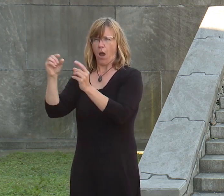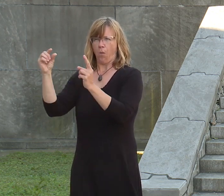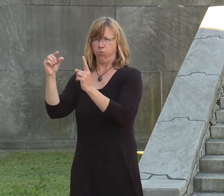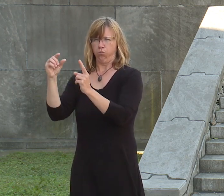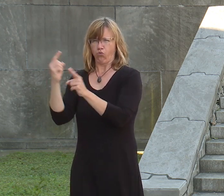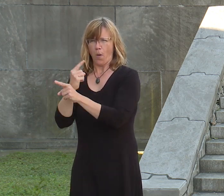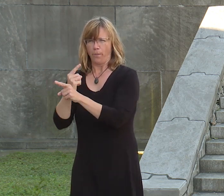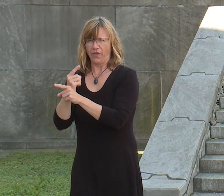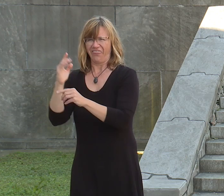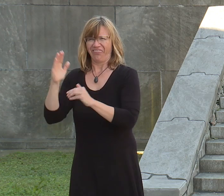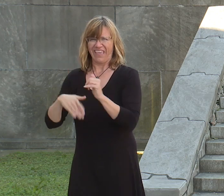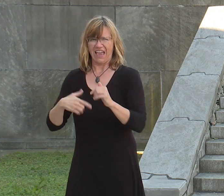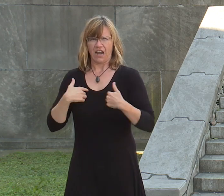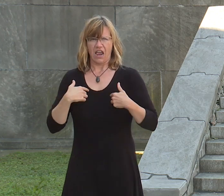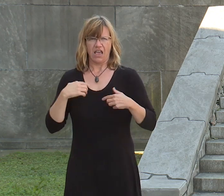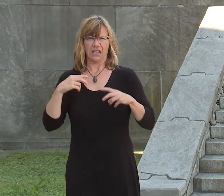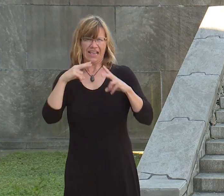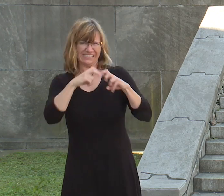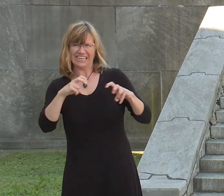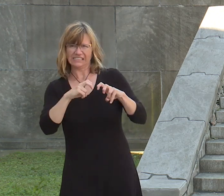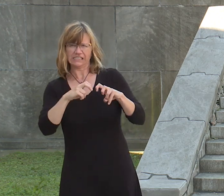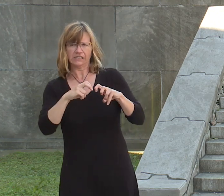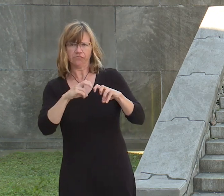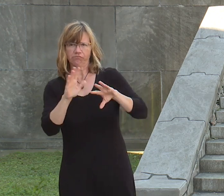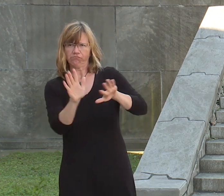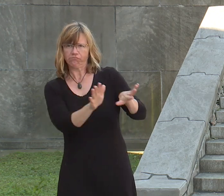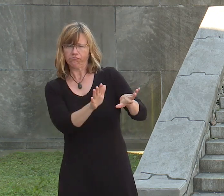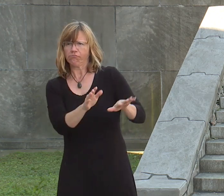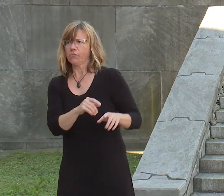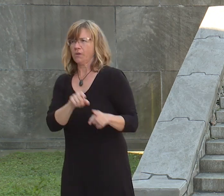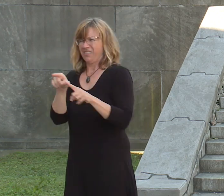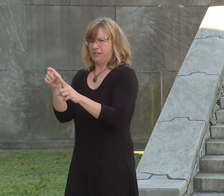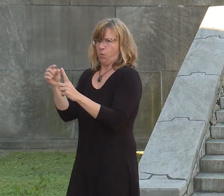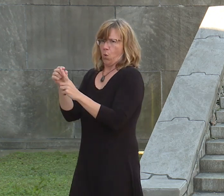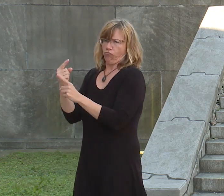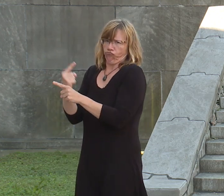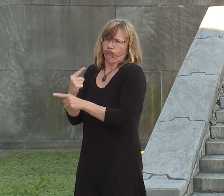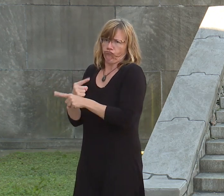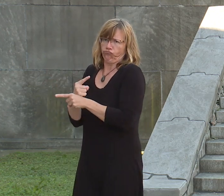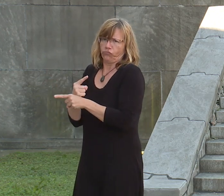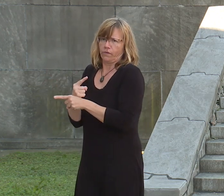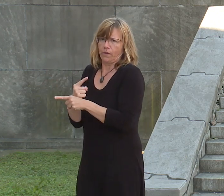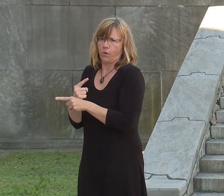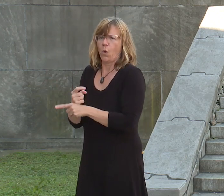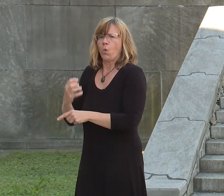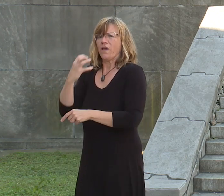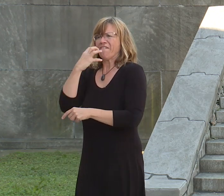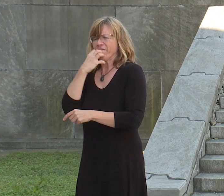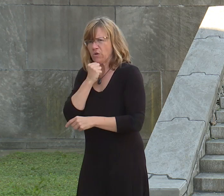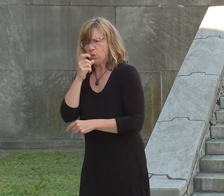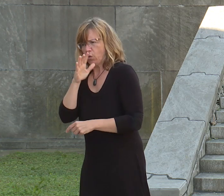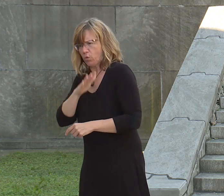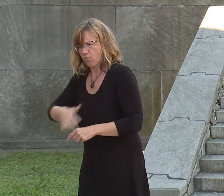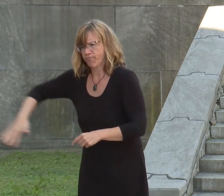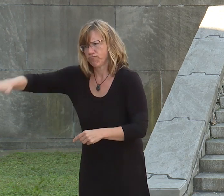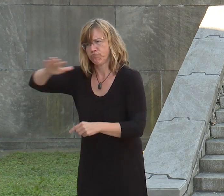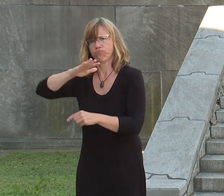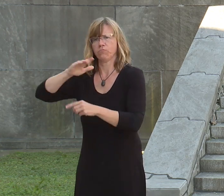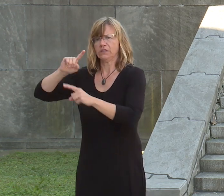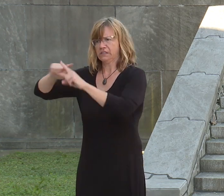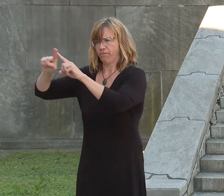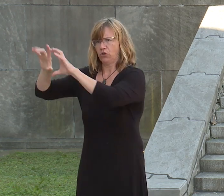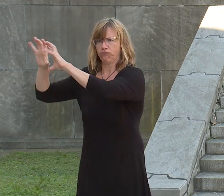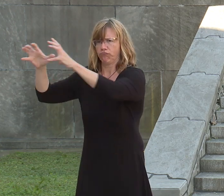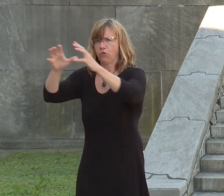early on that we knew were part of our value communities. So we knew that we were going to want to have a message that was